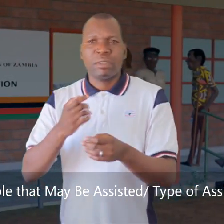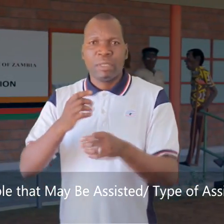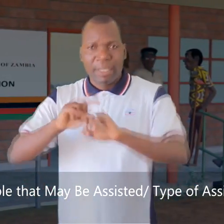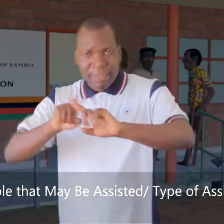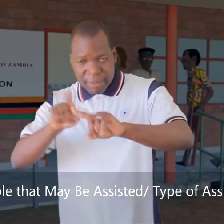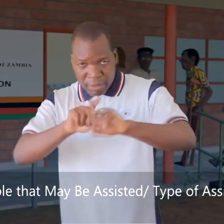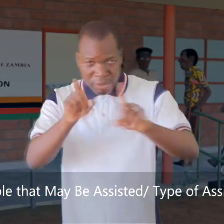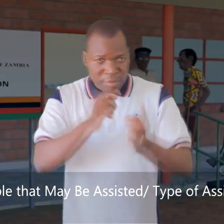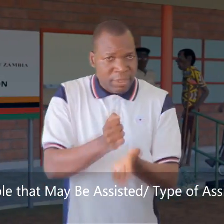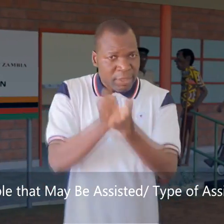assistance.